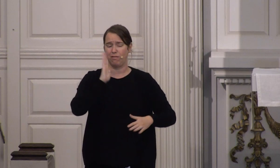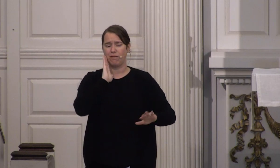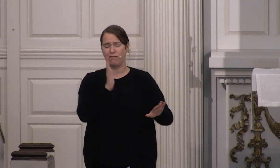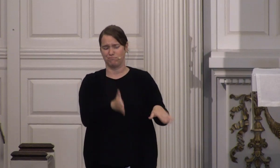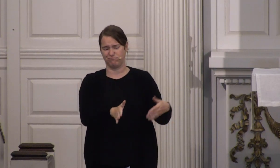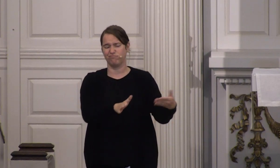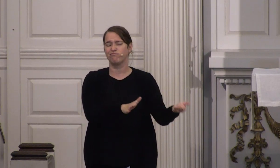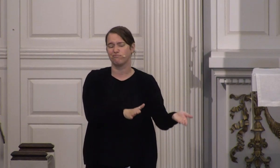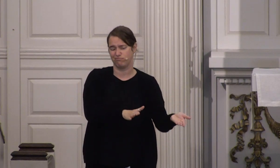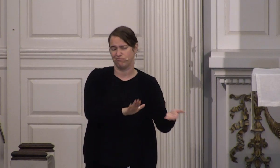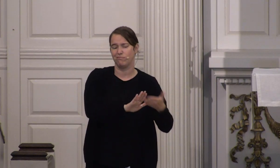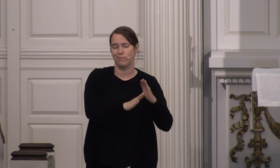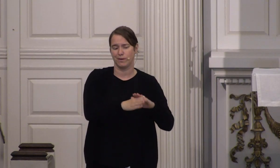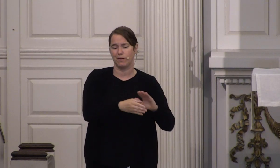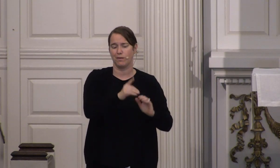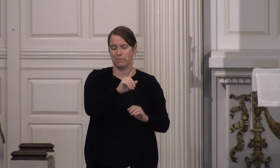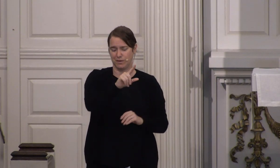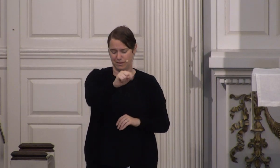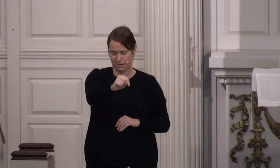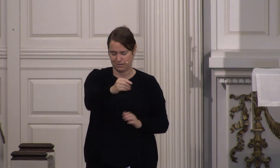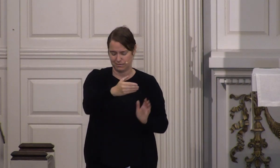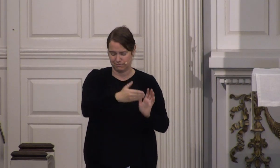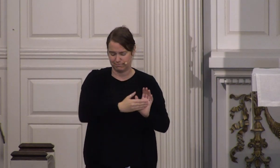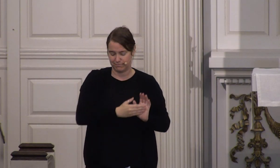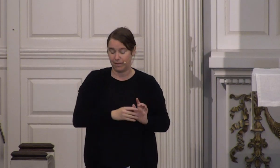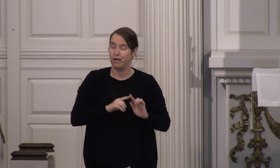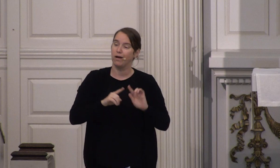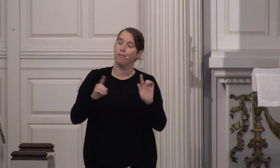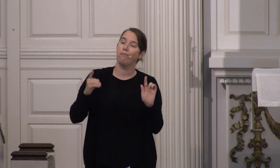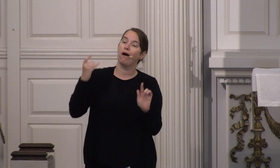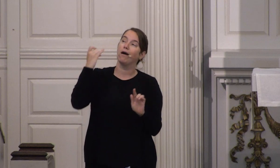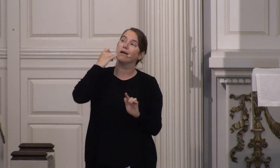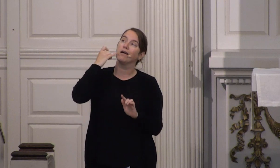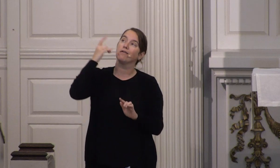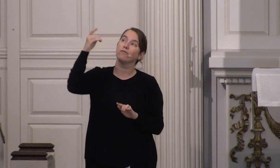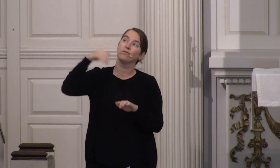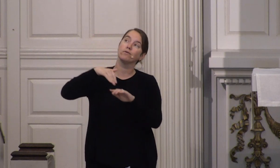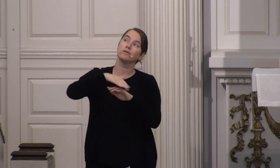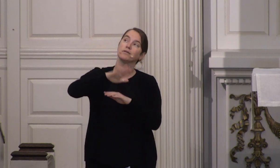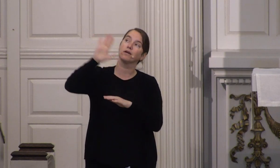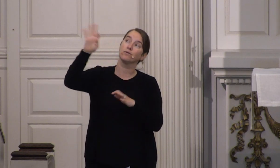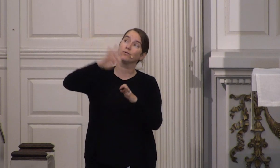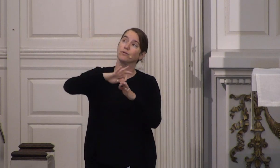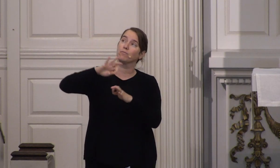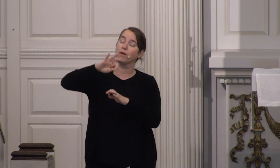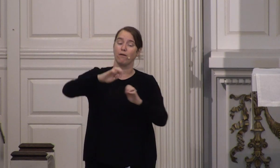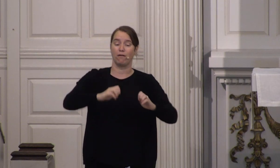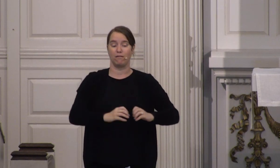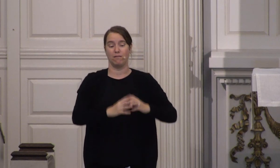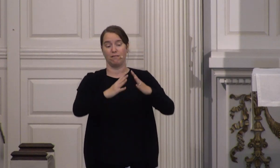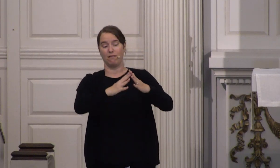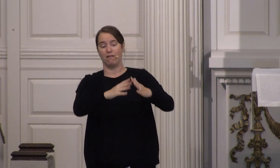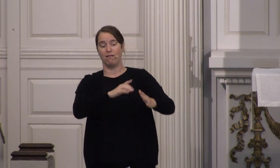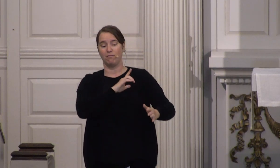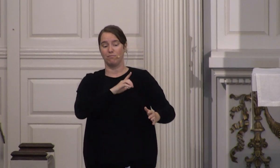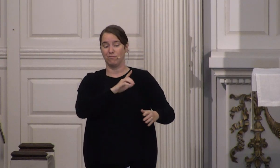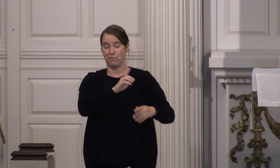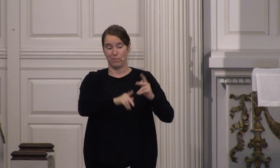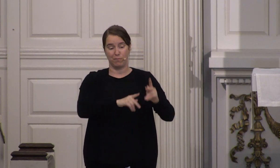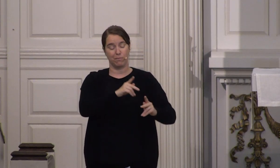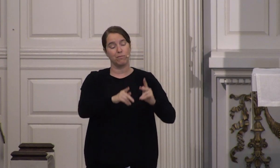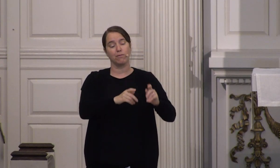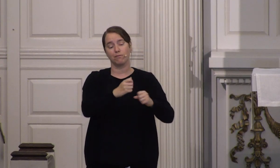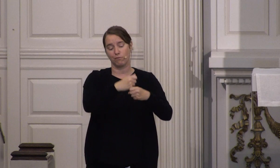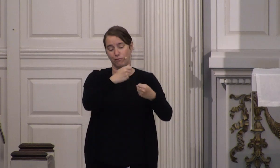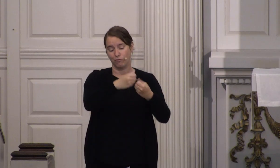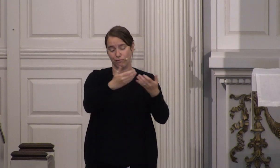their dust. When you send forth your spirit, they are created. And